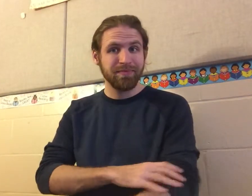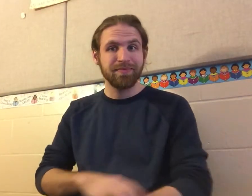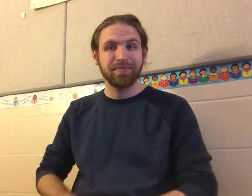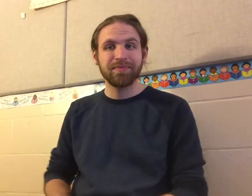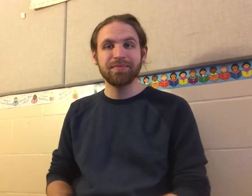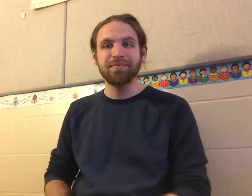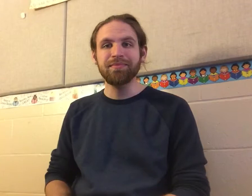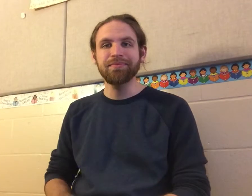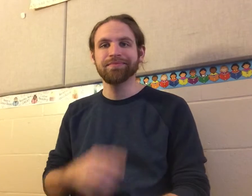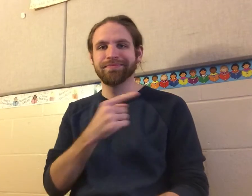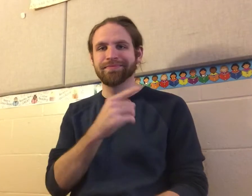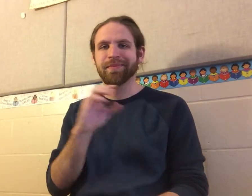The ocean.